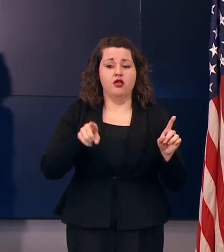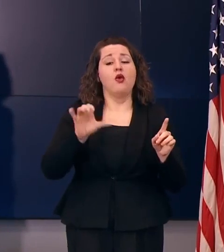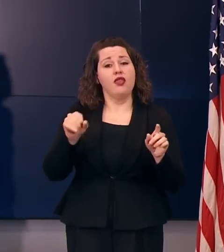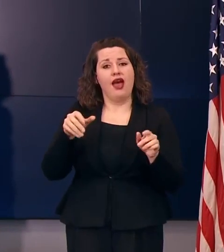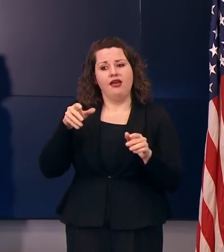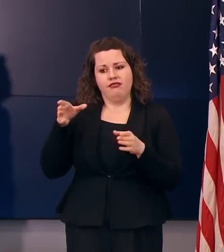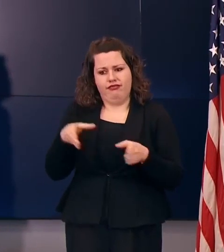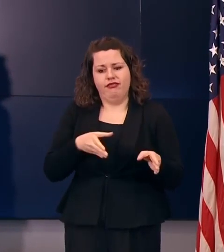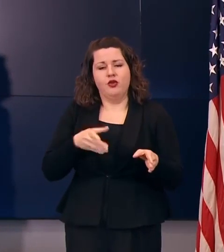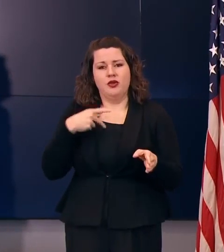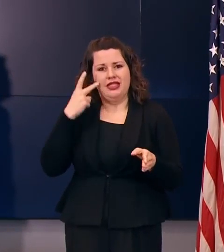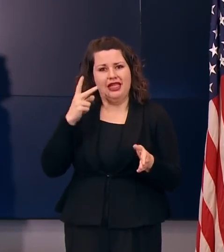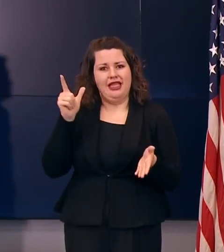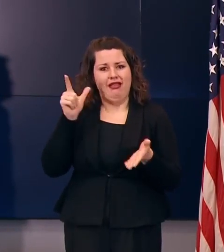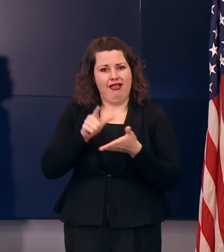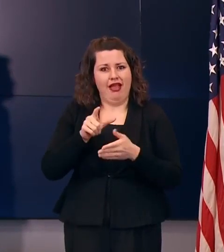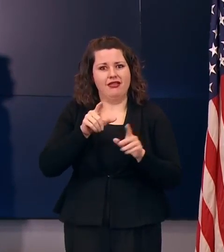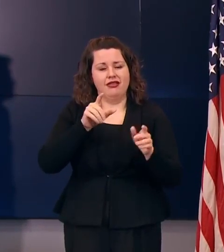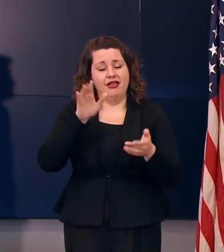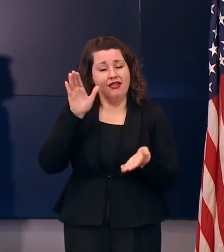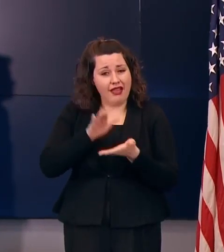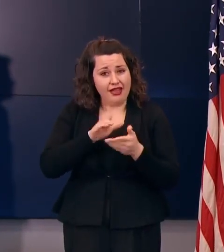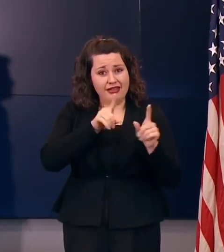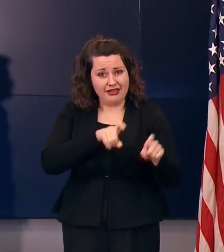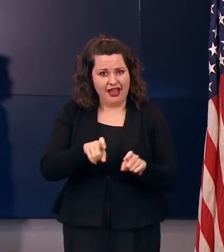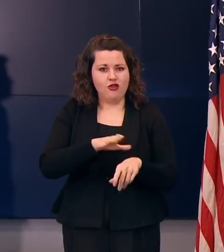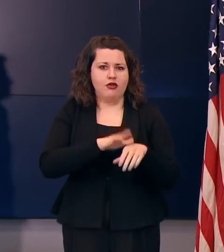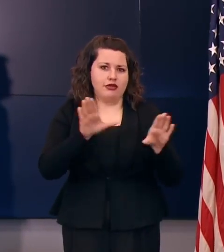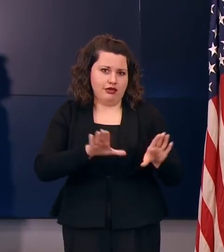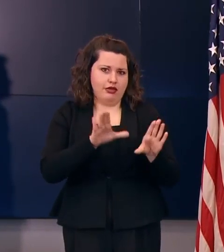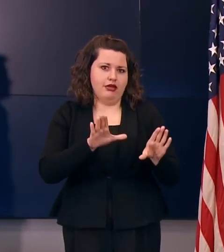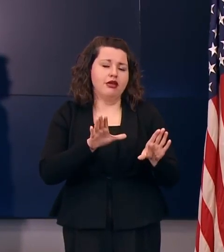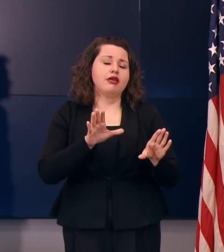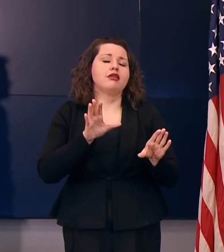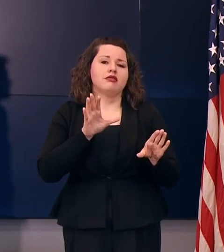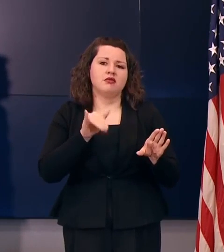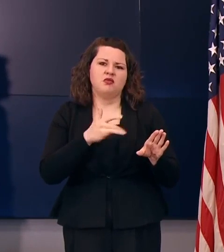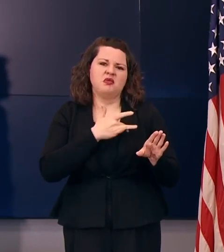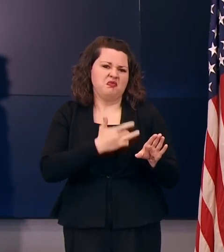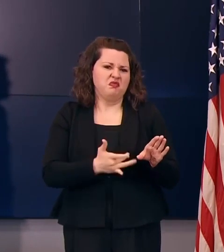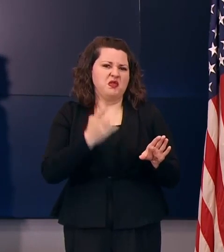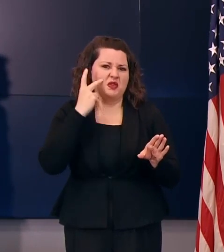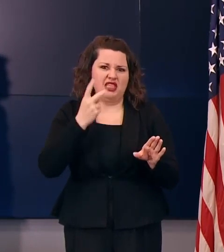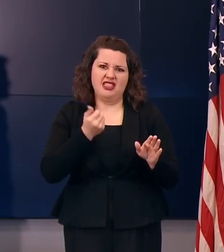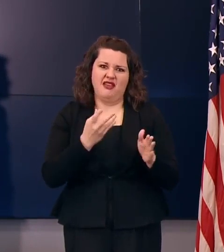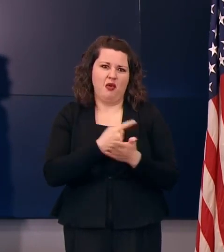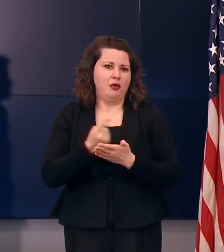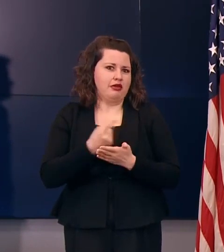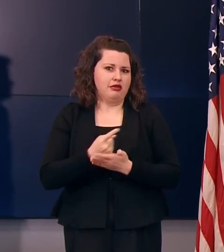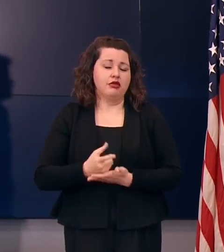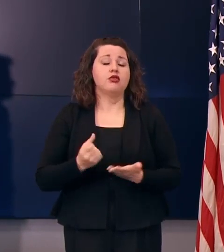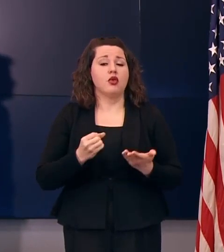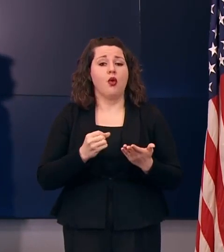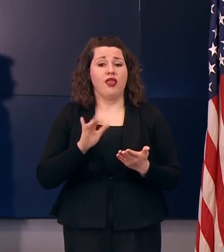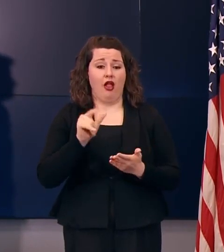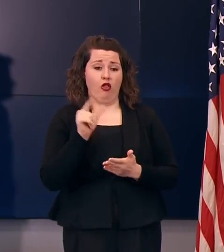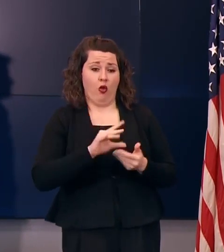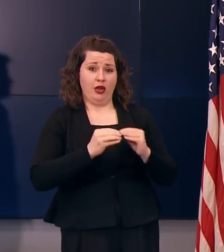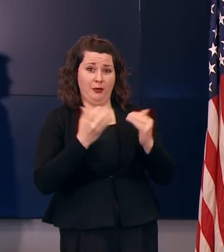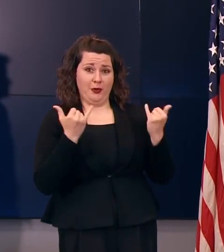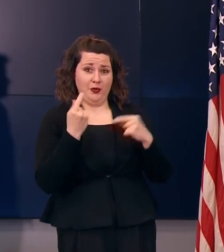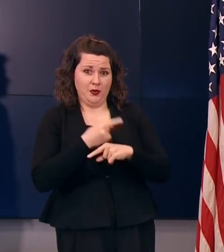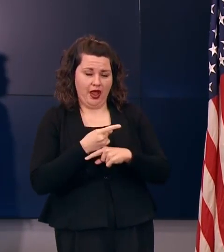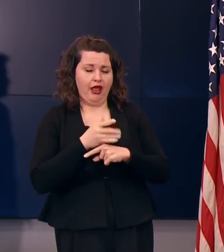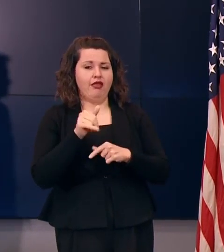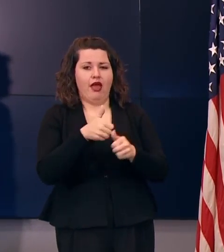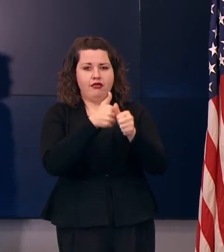of seeing fewer test samples collected on Sunday is something that we've seen for several weeks. So the lower number of tests today